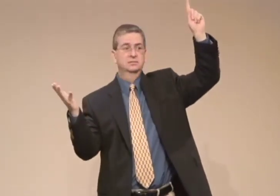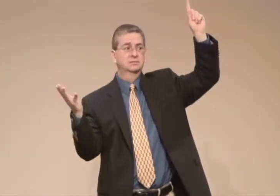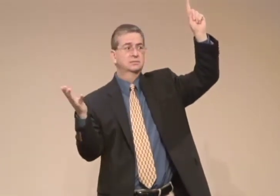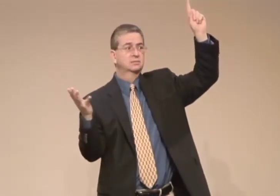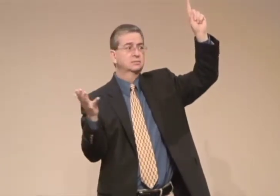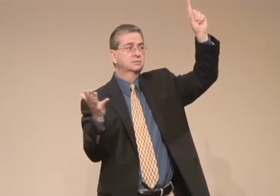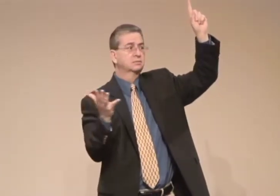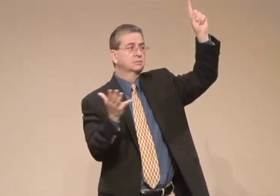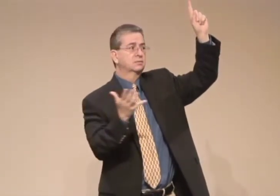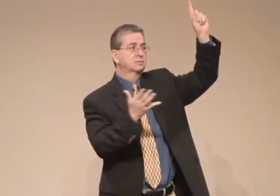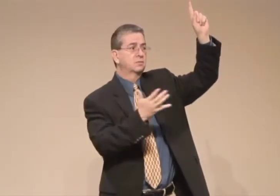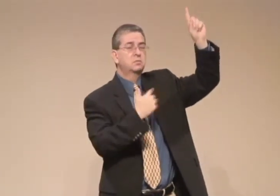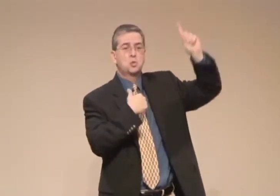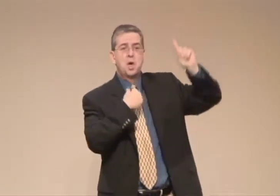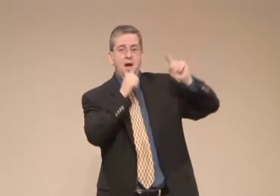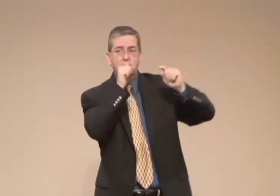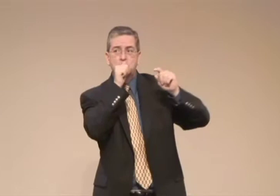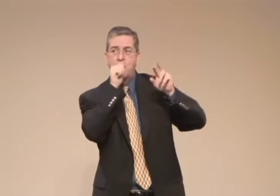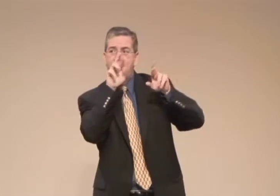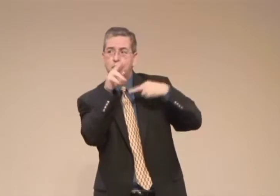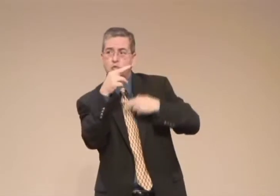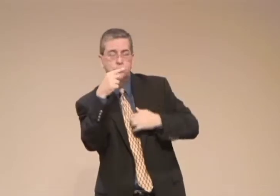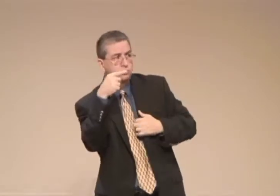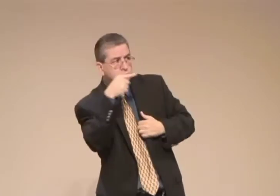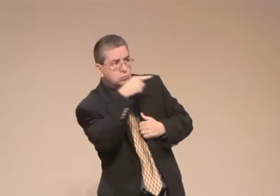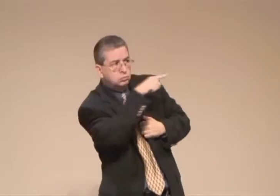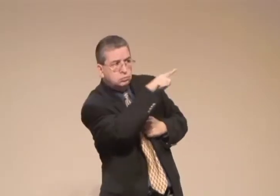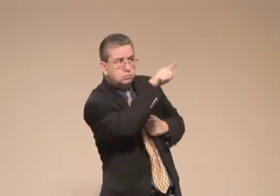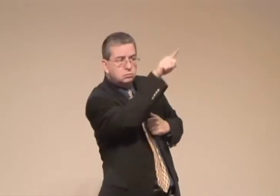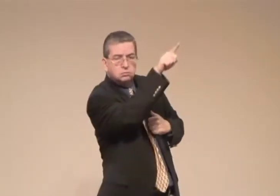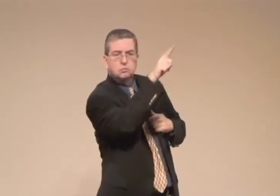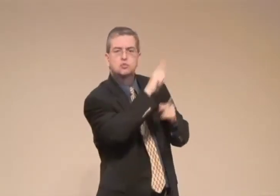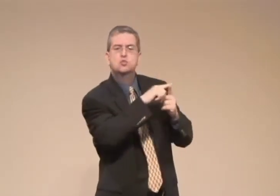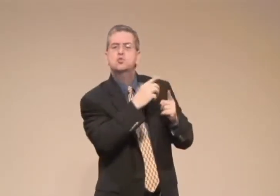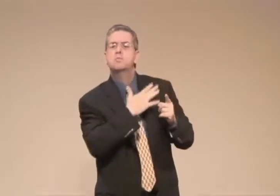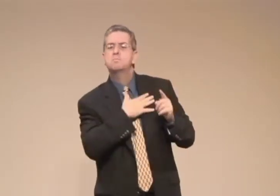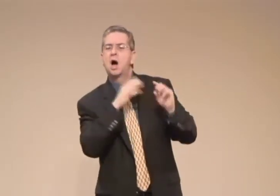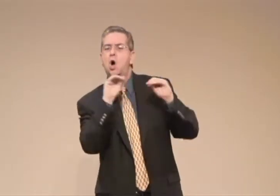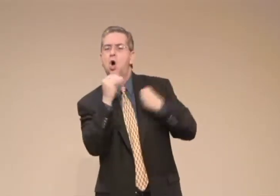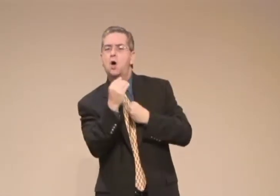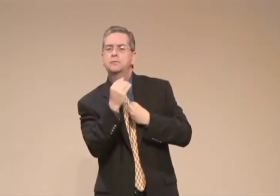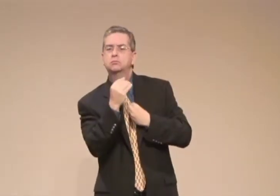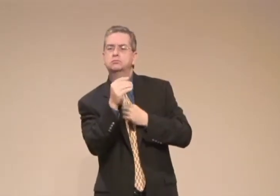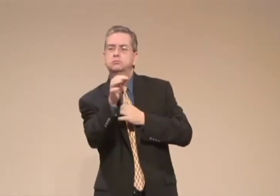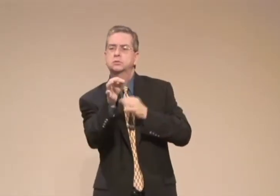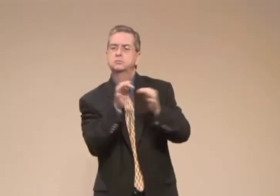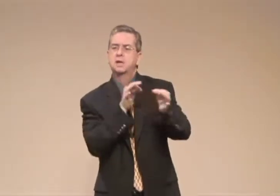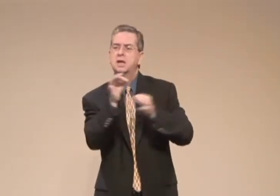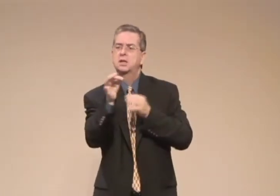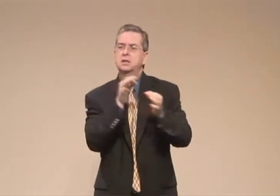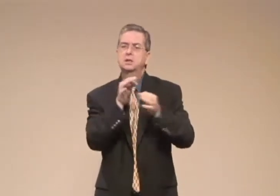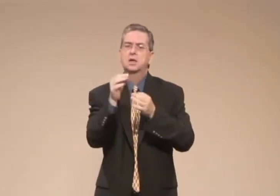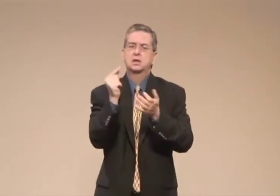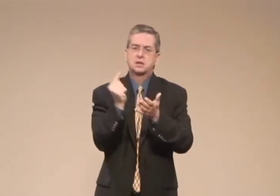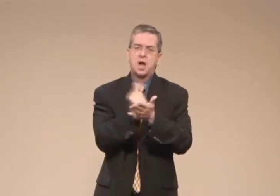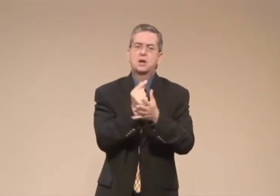is there anyone here that has not received the Lord as their Savior we have a compass that I can